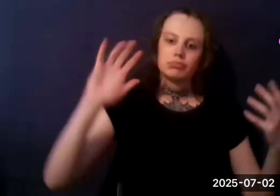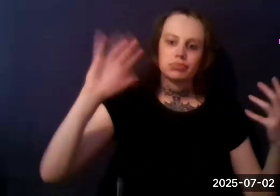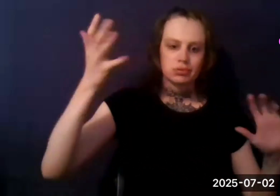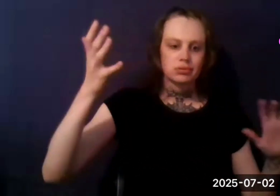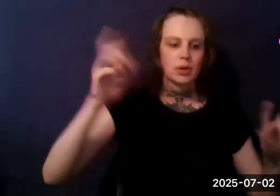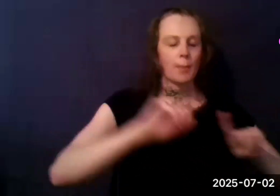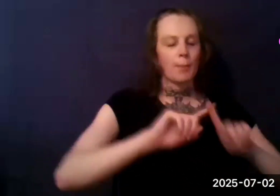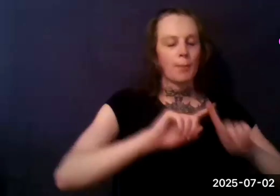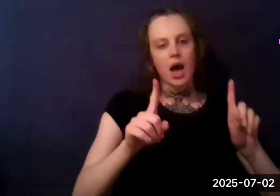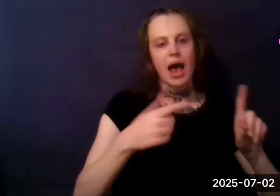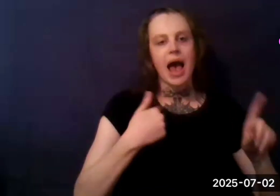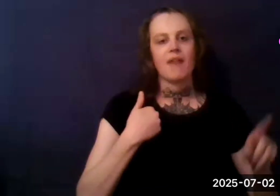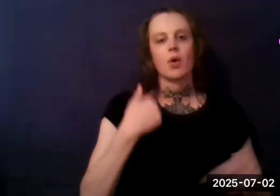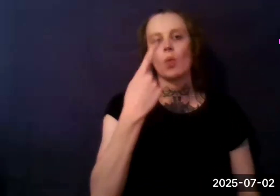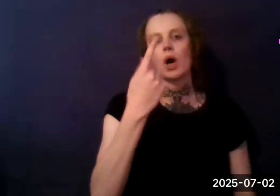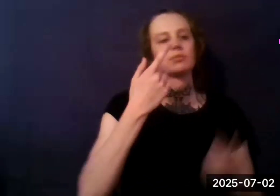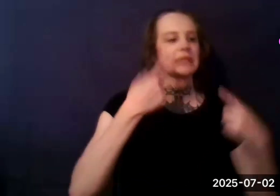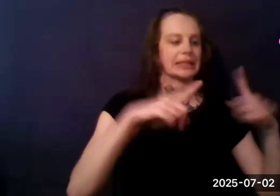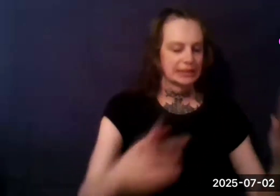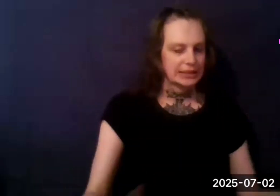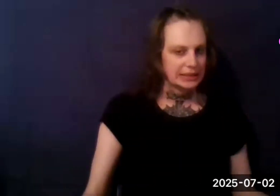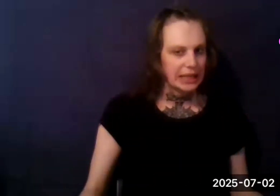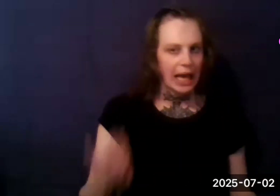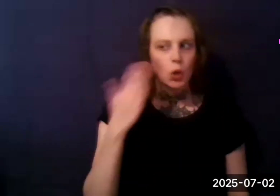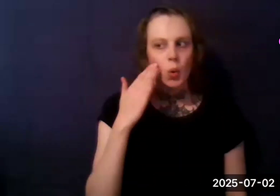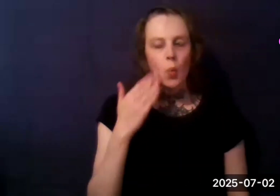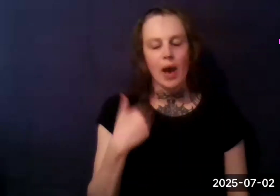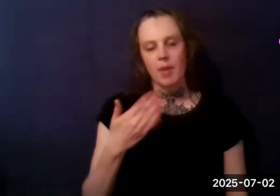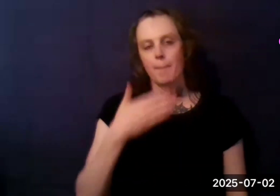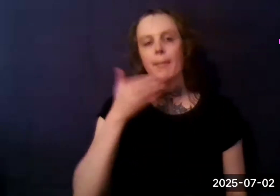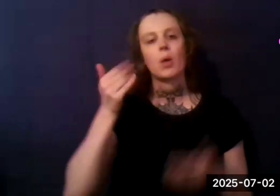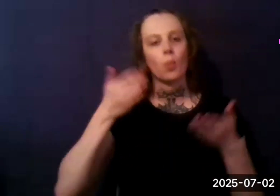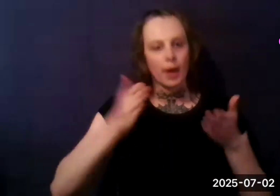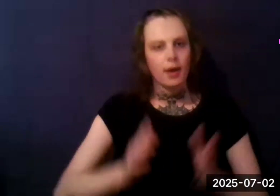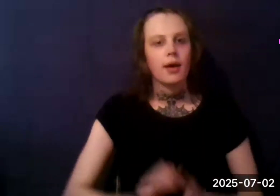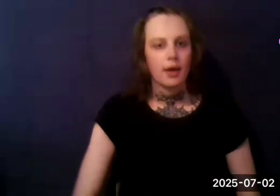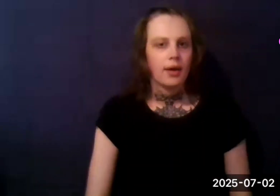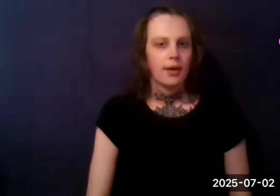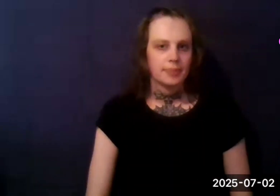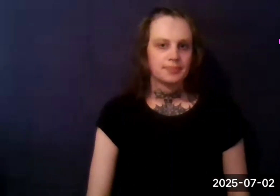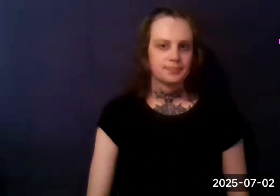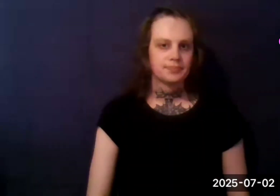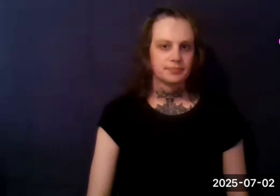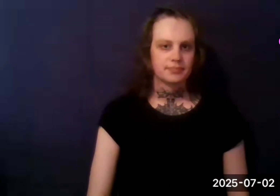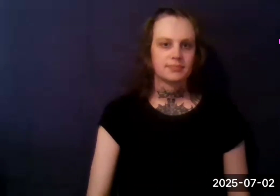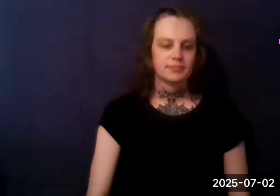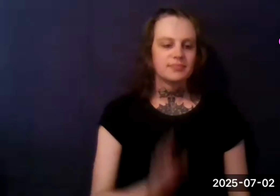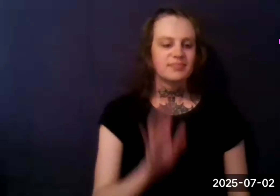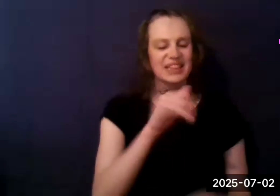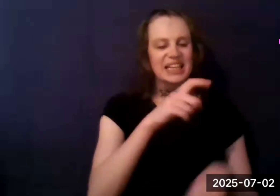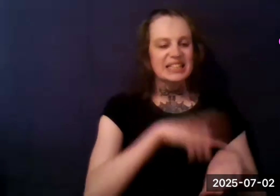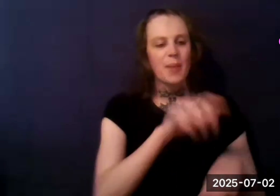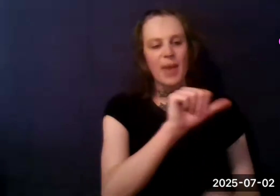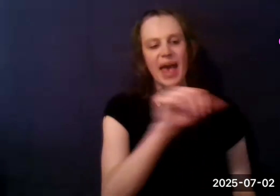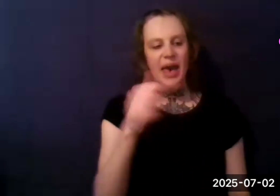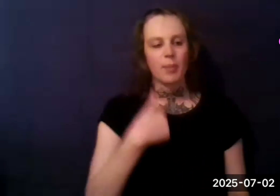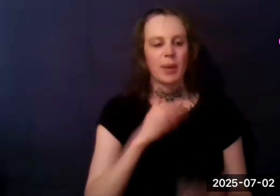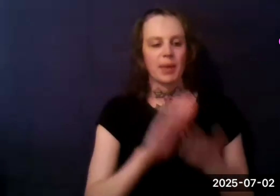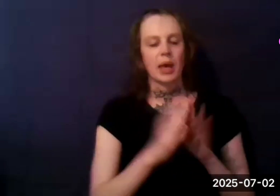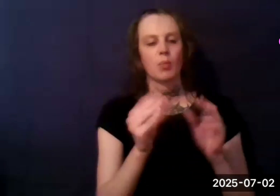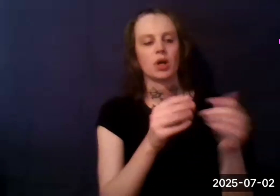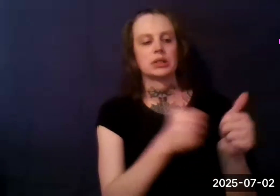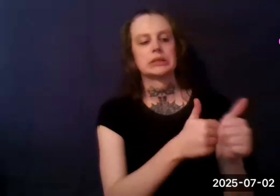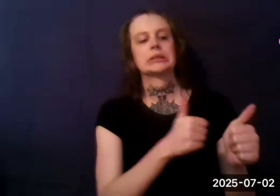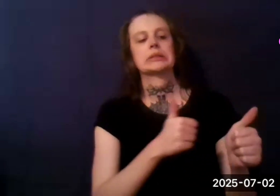Um, it was very tough to kind of like fall away from AA, and I have to come back and be